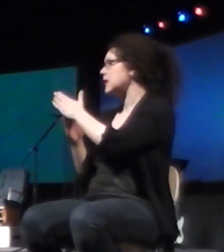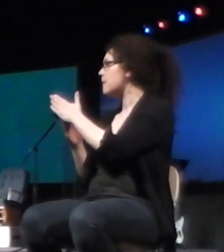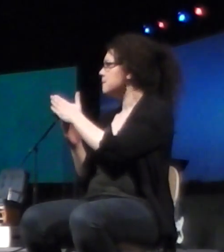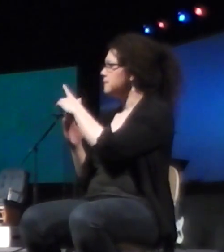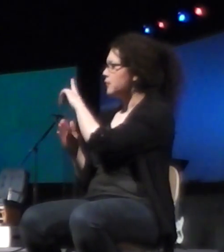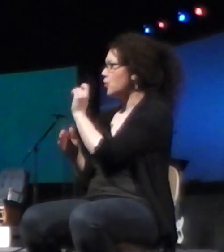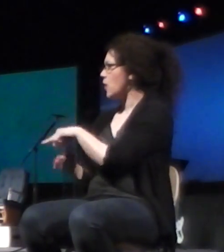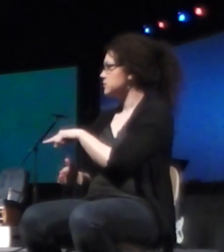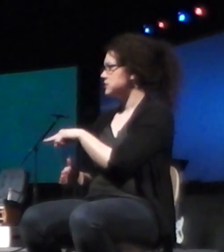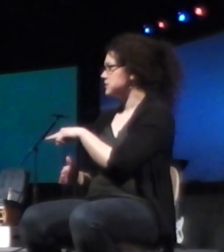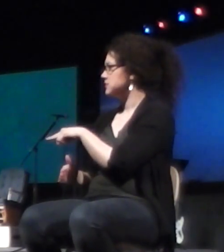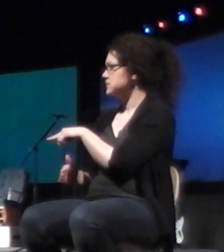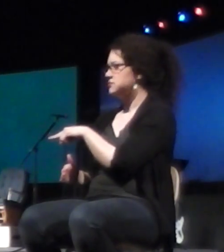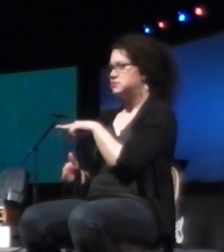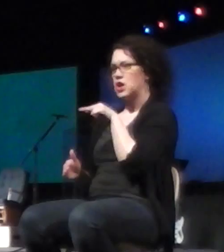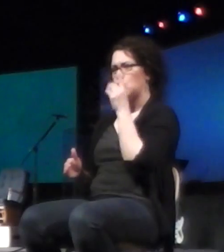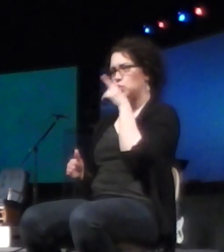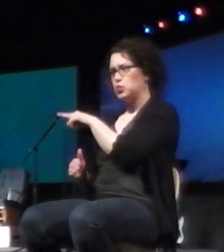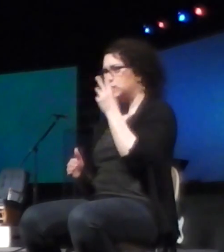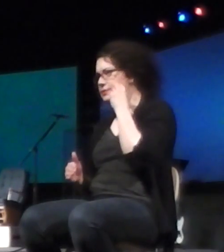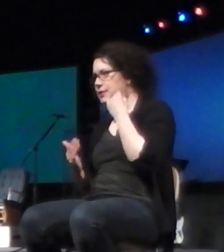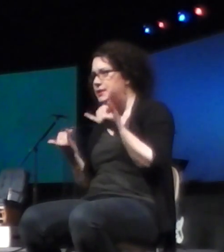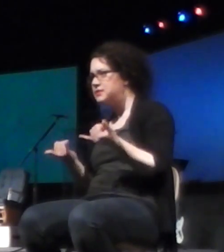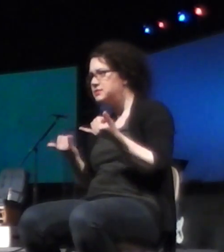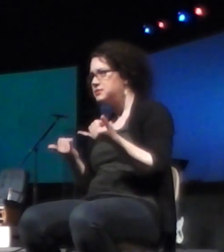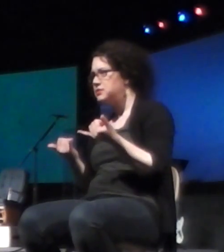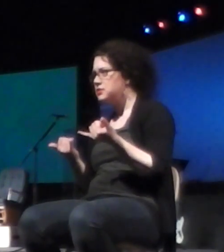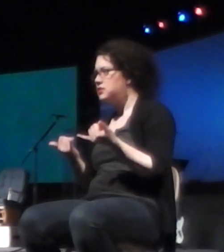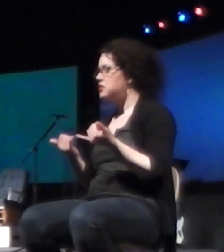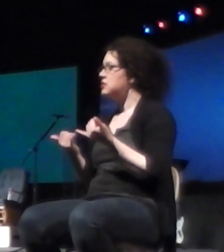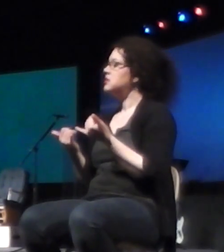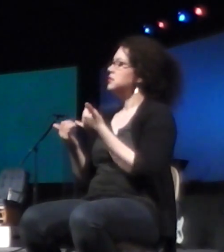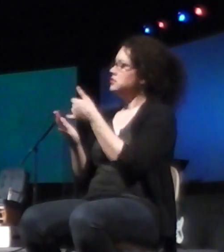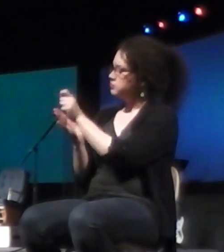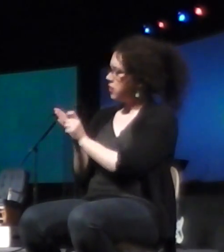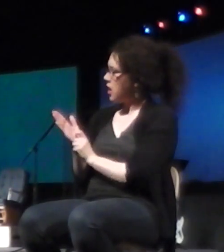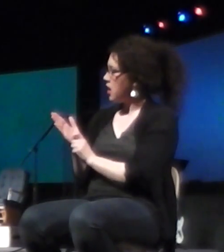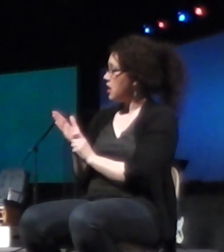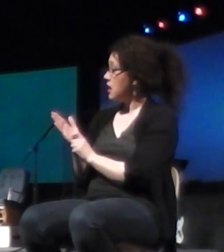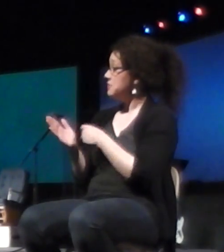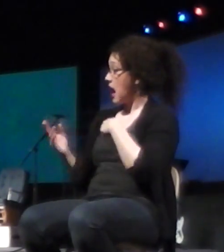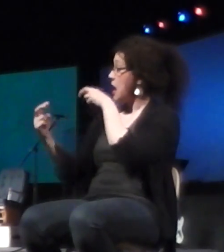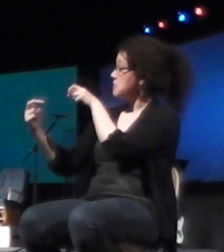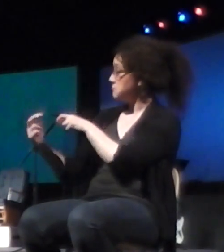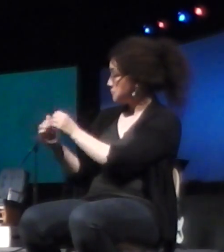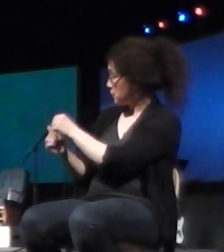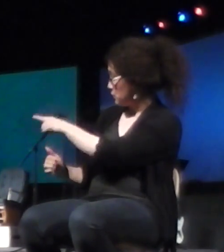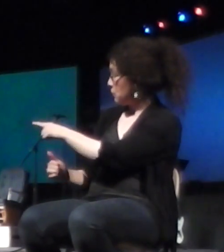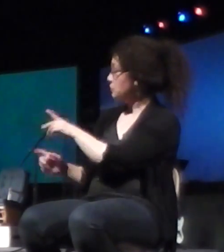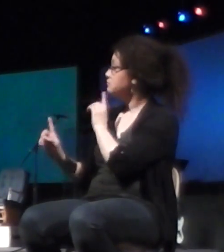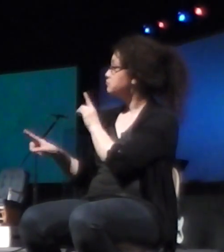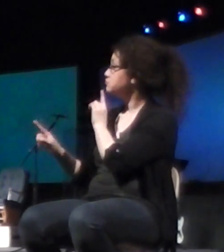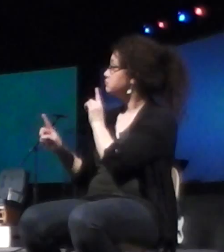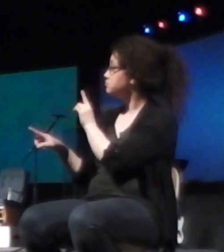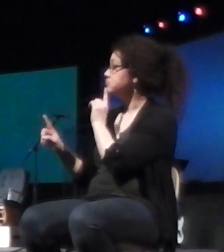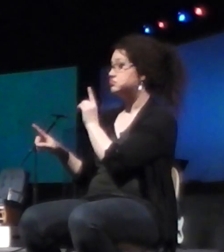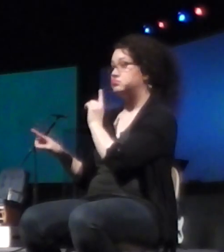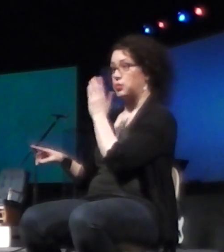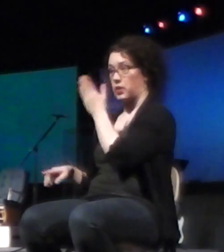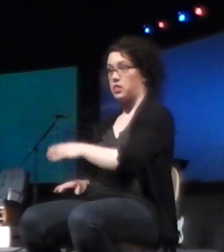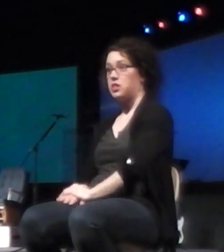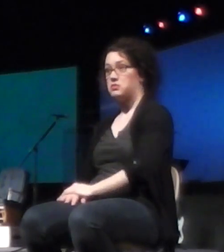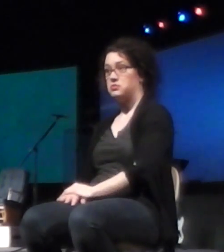10 biggest questions of stuff that you're facing, you're dealing with right now. I will sit at that lunch and I will answer every question that you have. I will bust